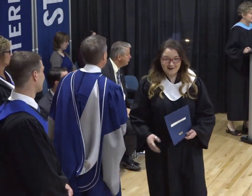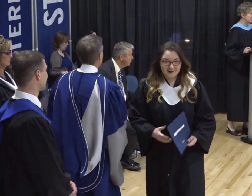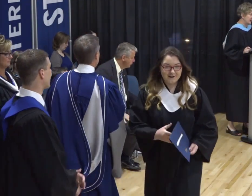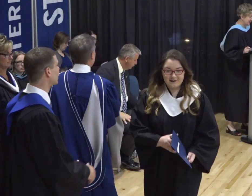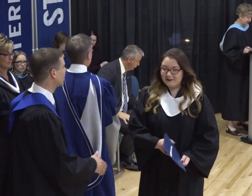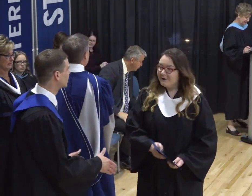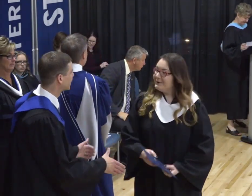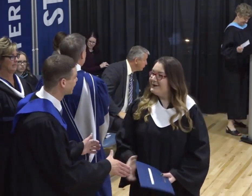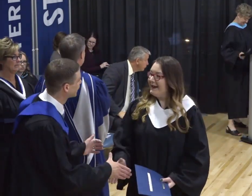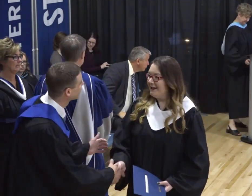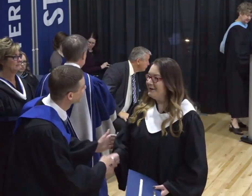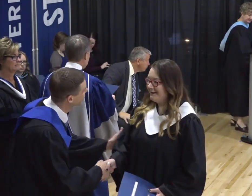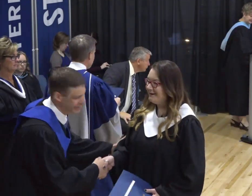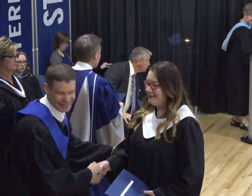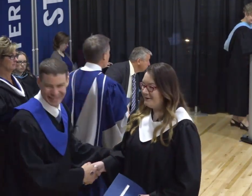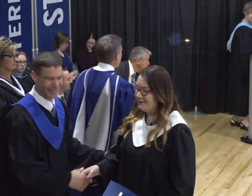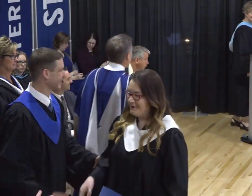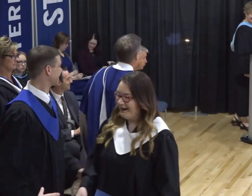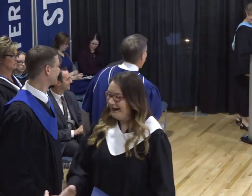Kaylee Chevalier.